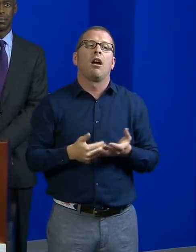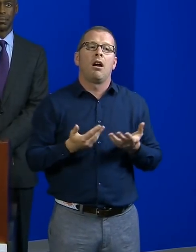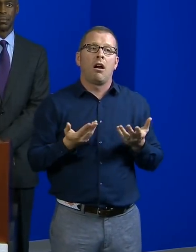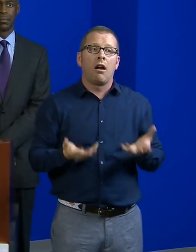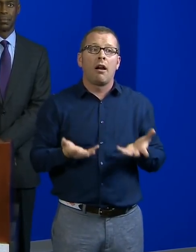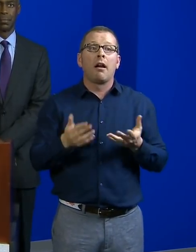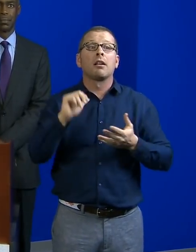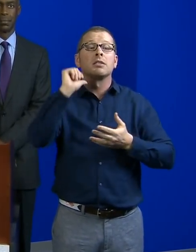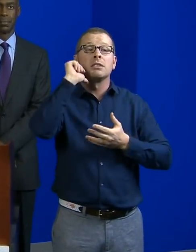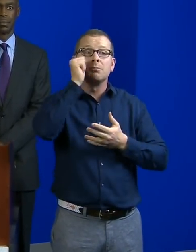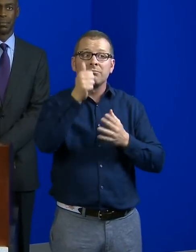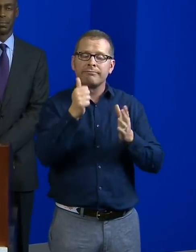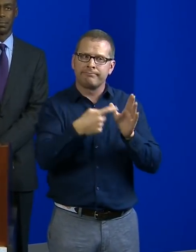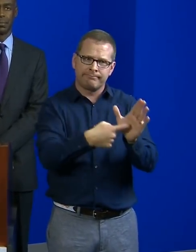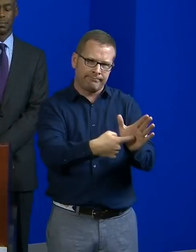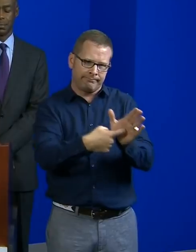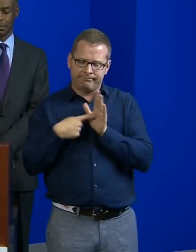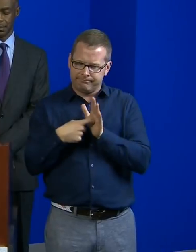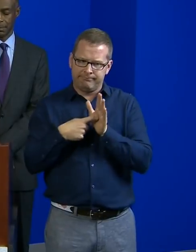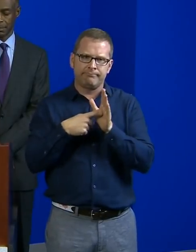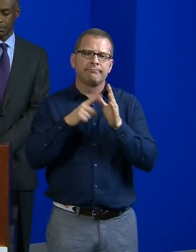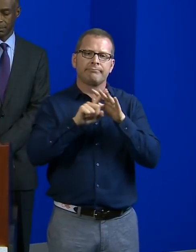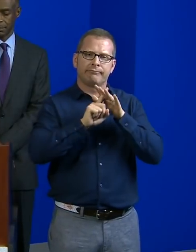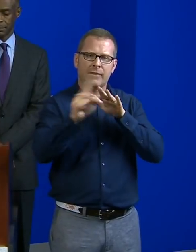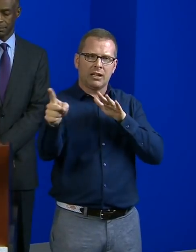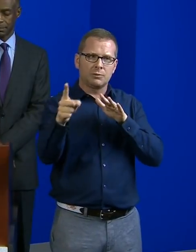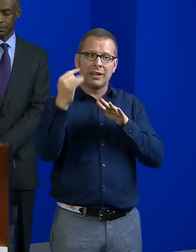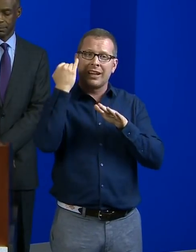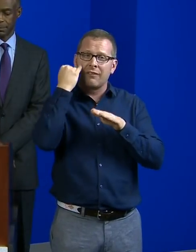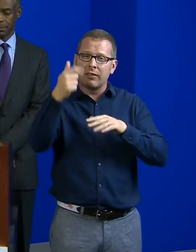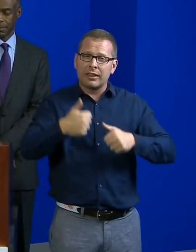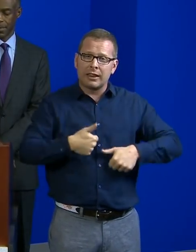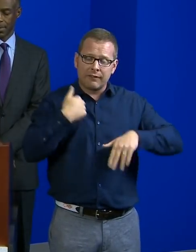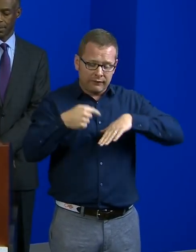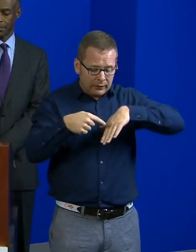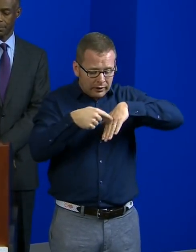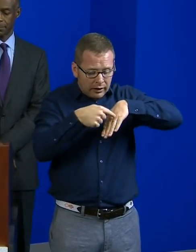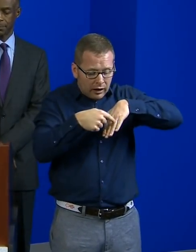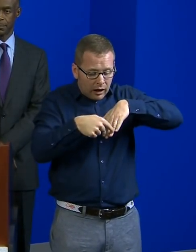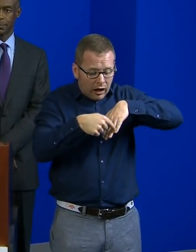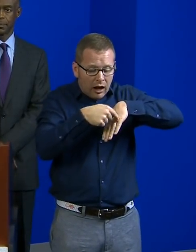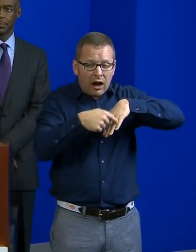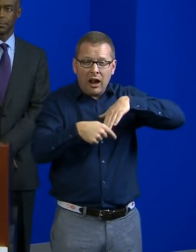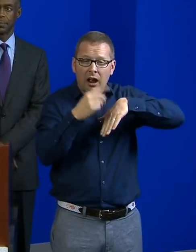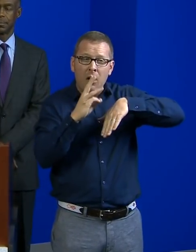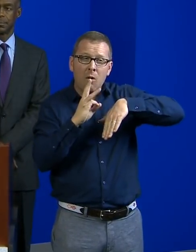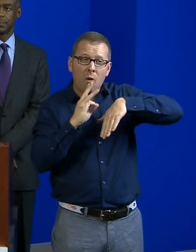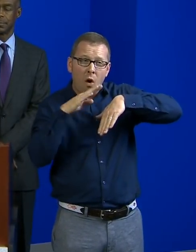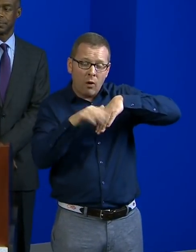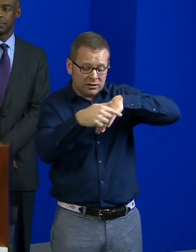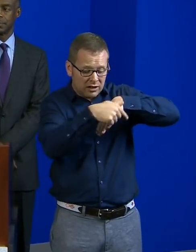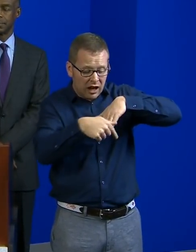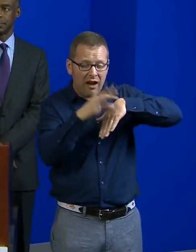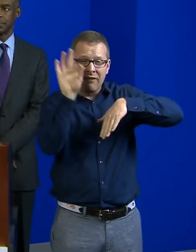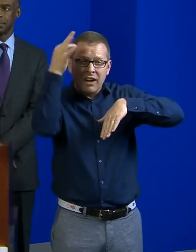coastal areas. These are all areas east of Federal Highway, including the barrier